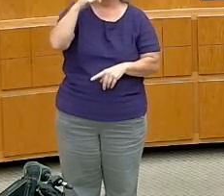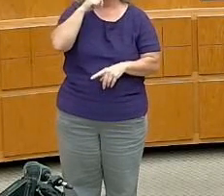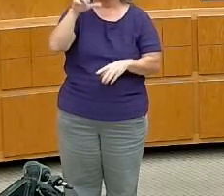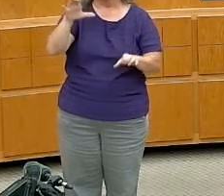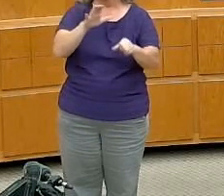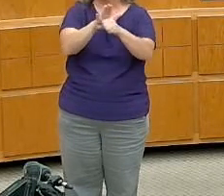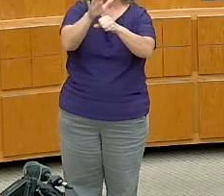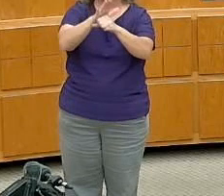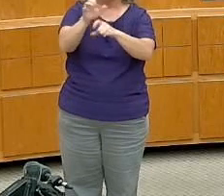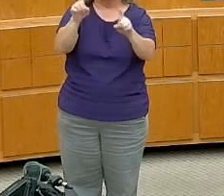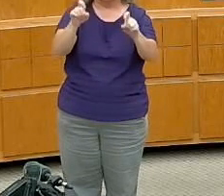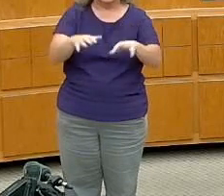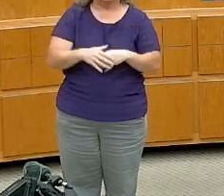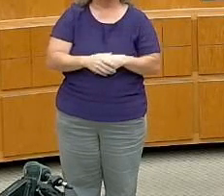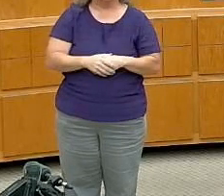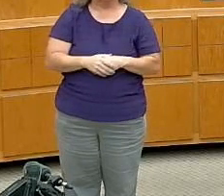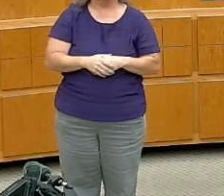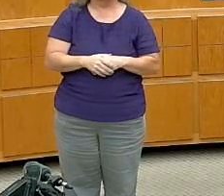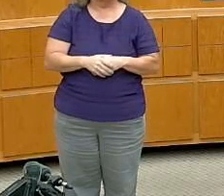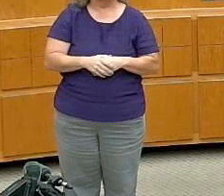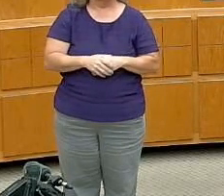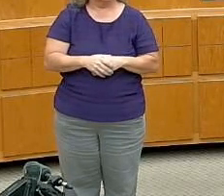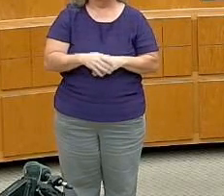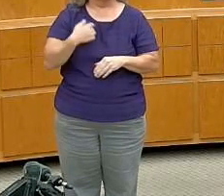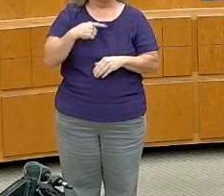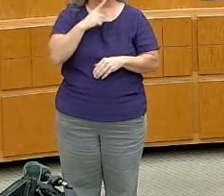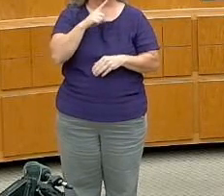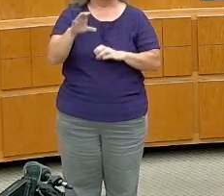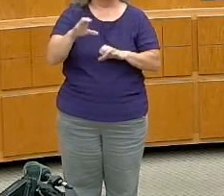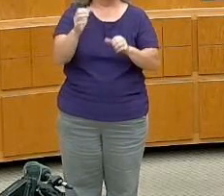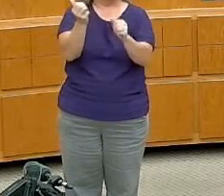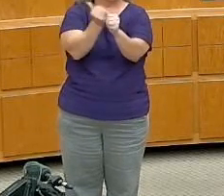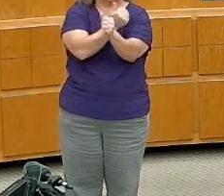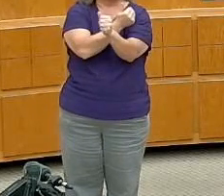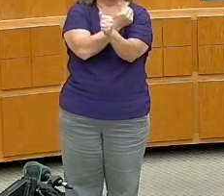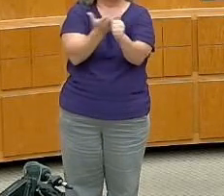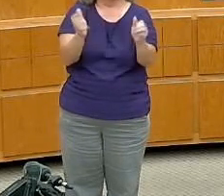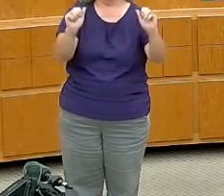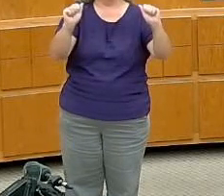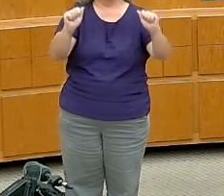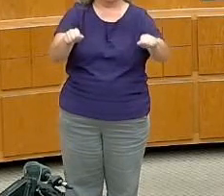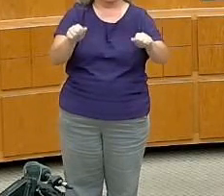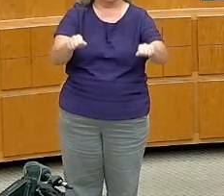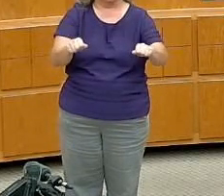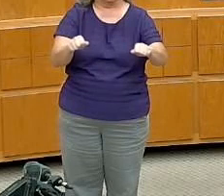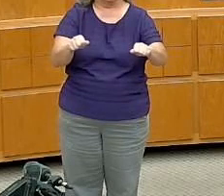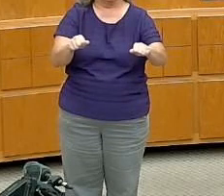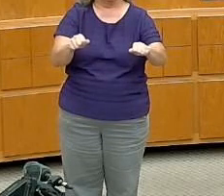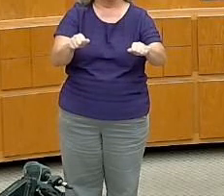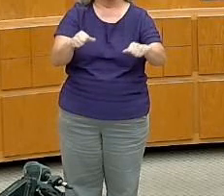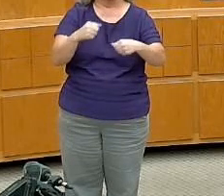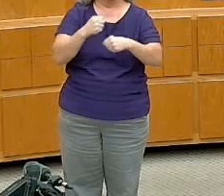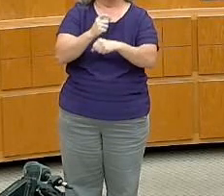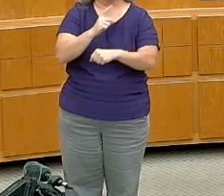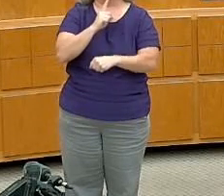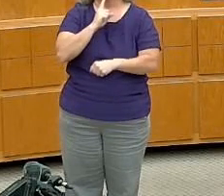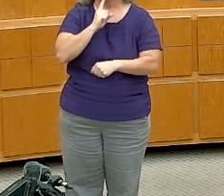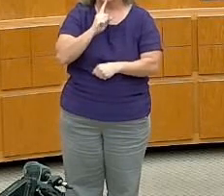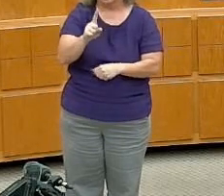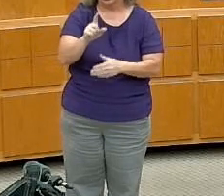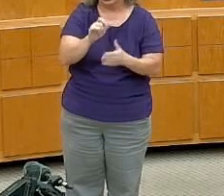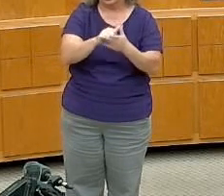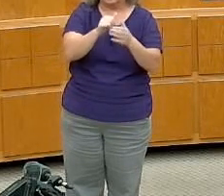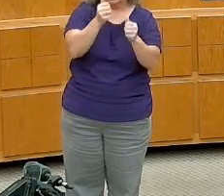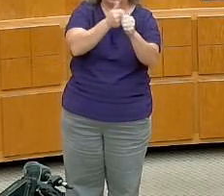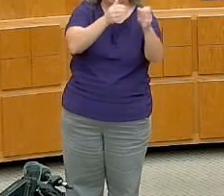testing, I can tell you we are doing everything that we can to make certain that everybody who